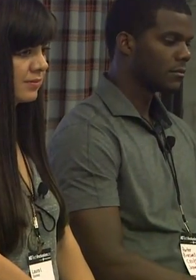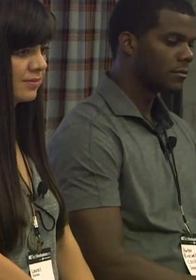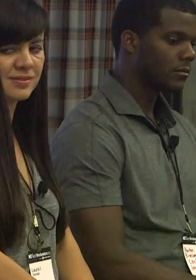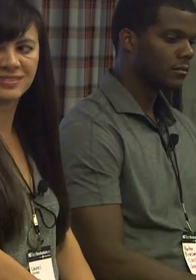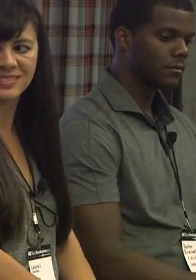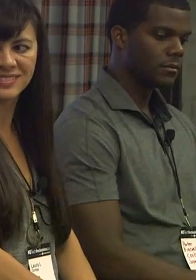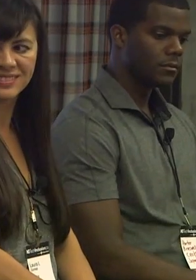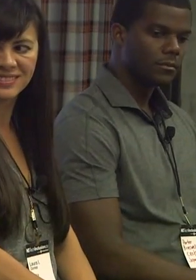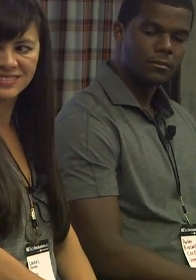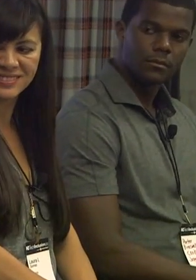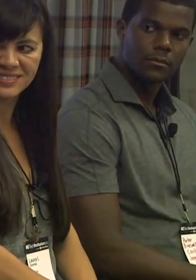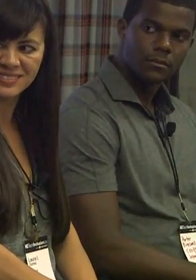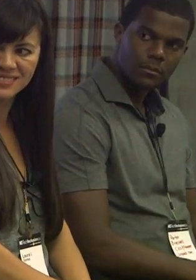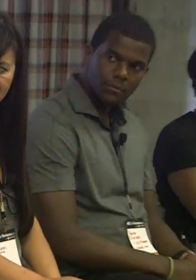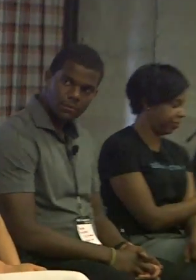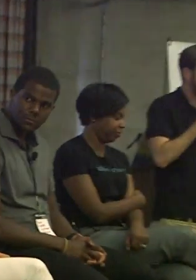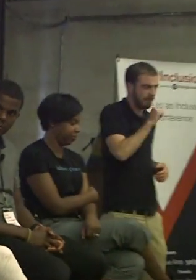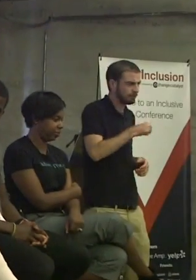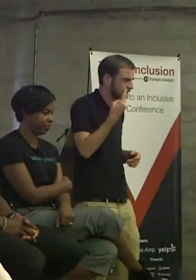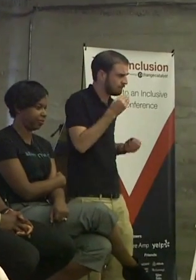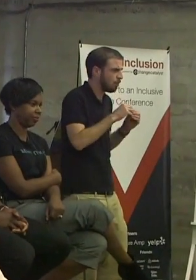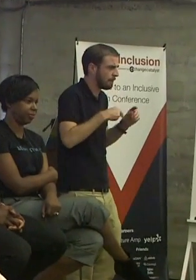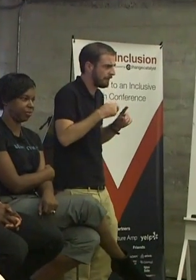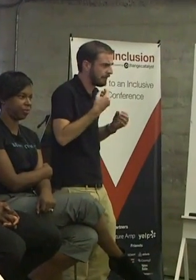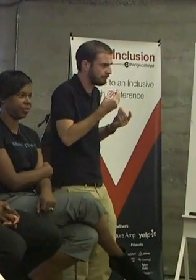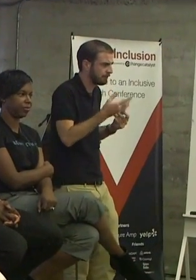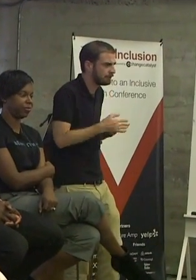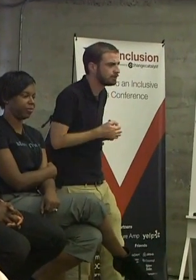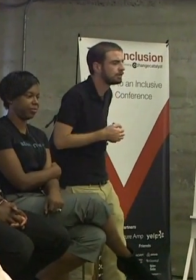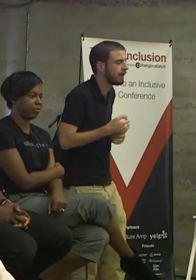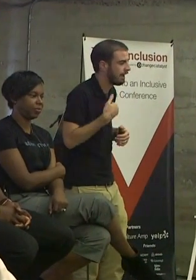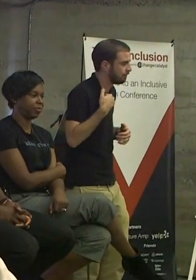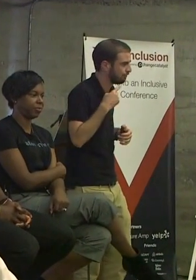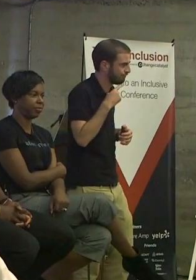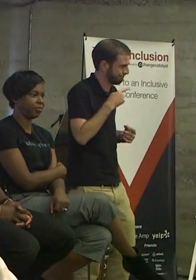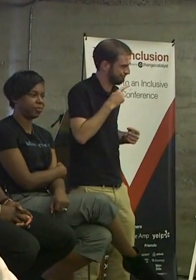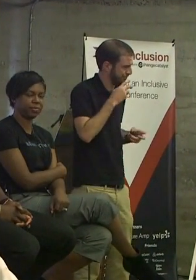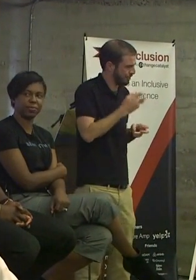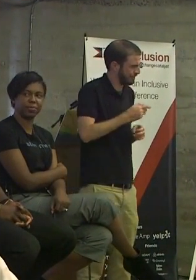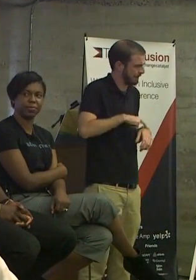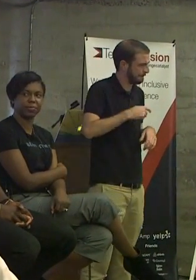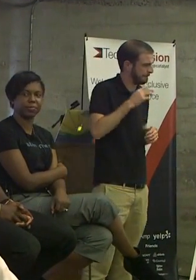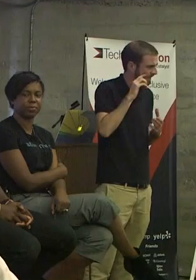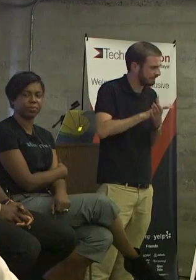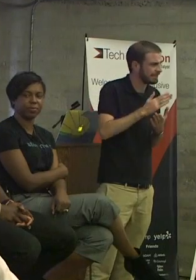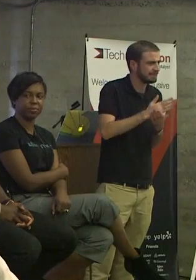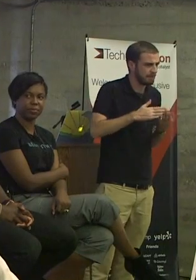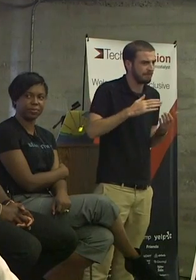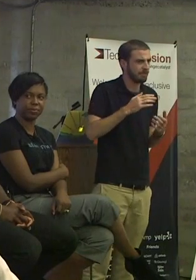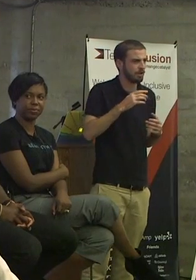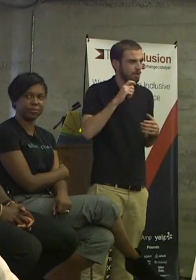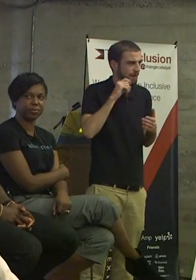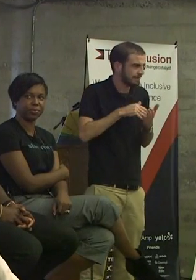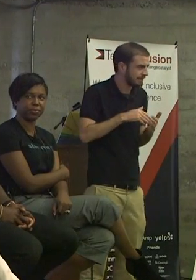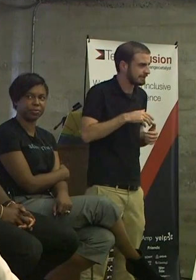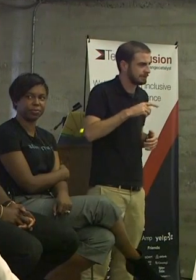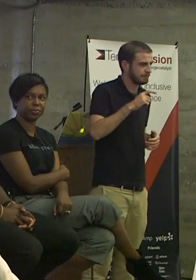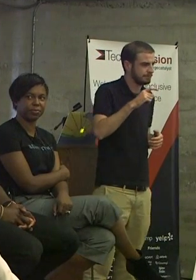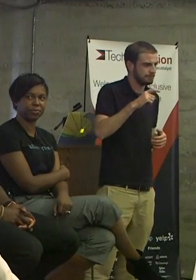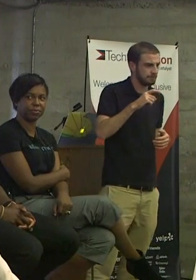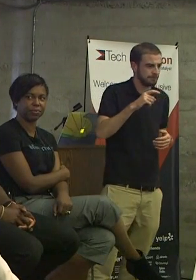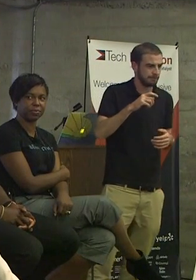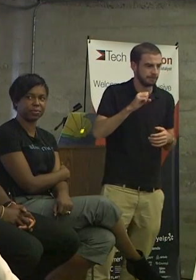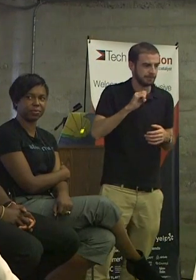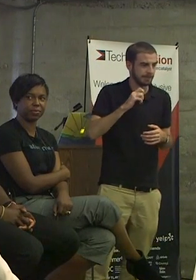Glad that you found that. I would love to see more about that data. I have a hard time believing that some of the kind of racism and sexism disappears when people see